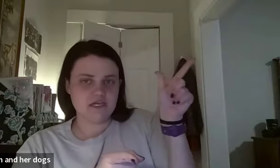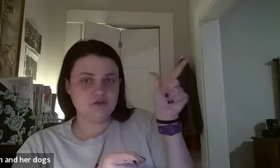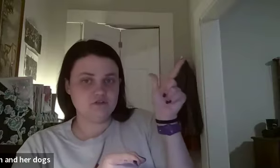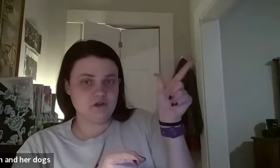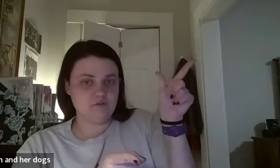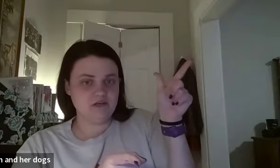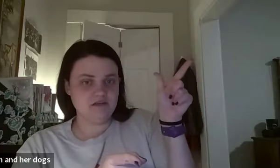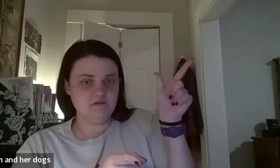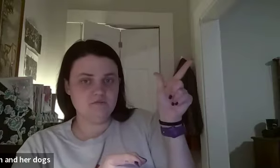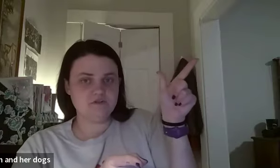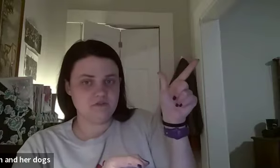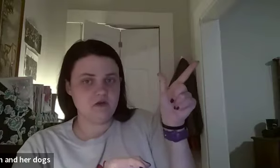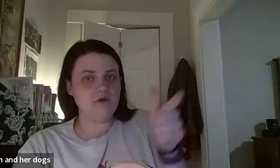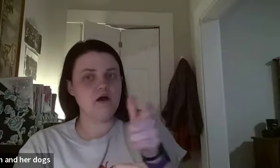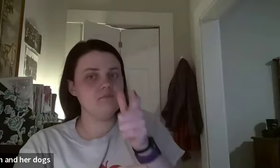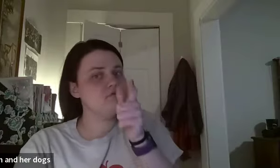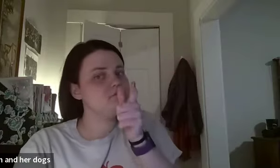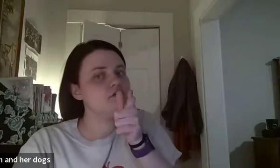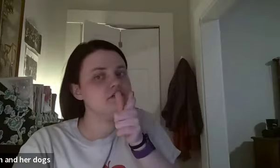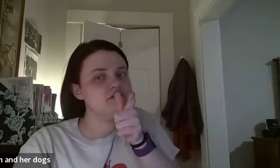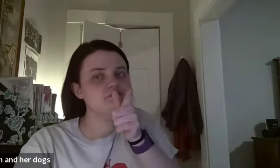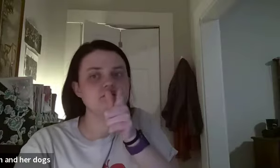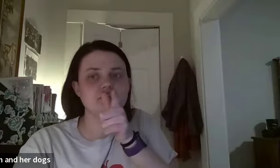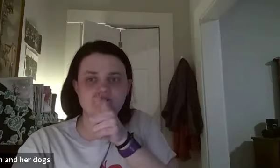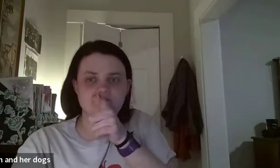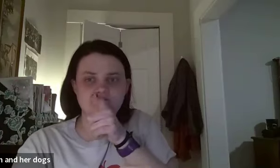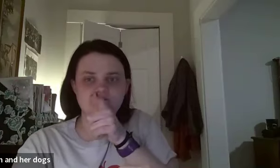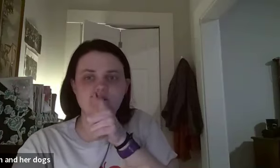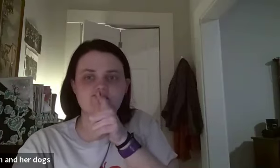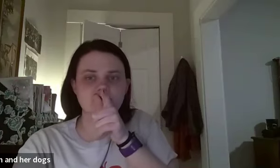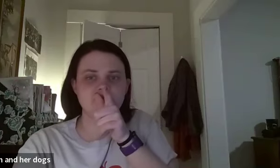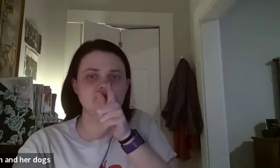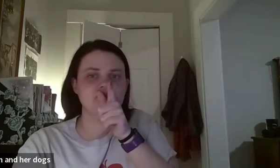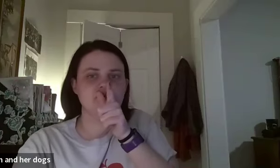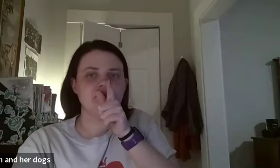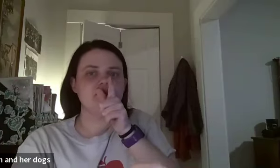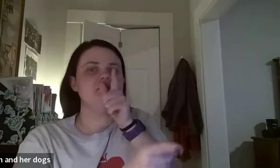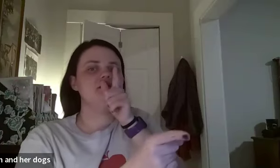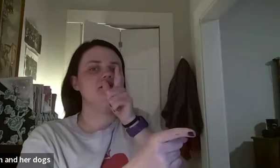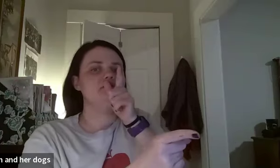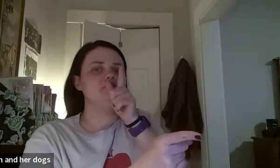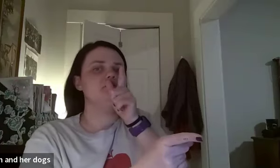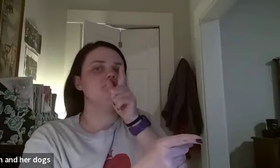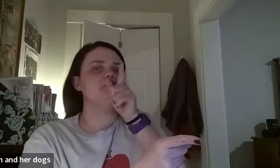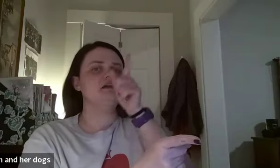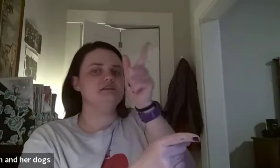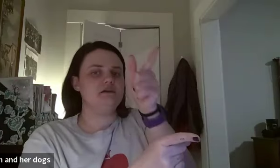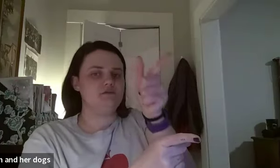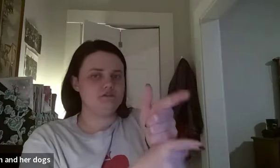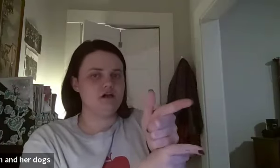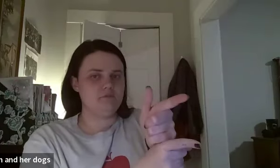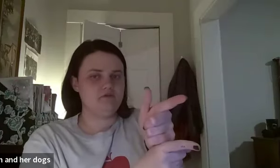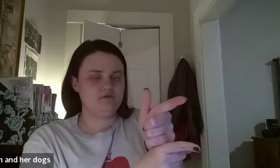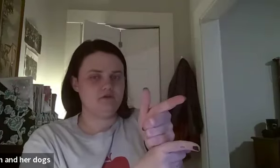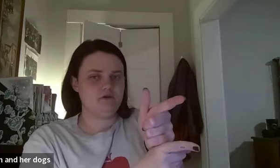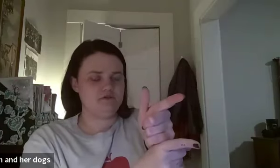take your dominant with the thumb up, bring it to your chin, okay? And then you're going to bring it down on top of on